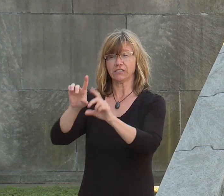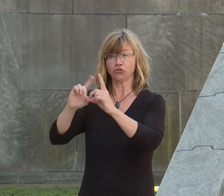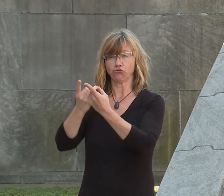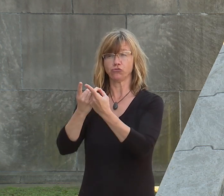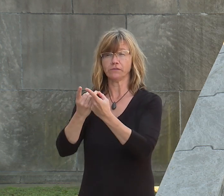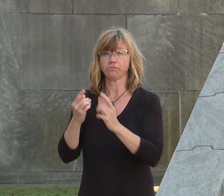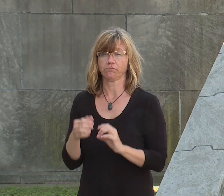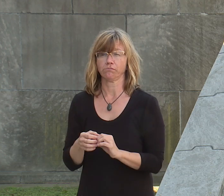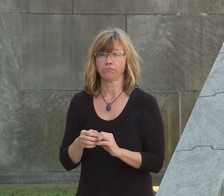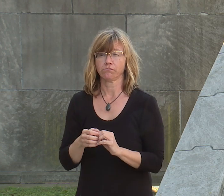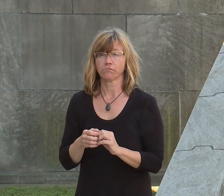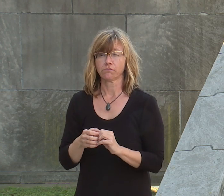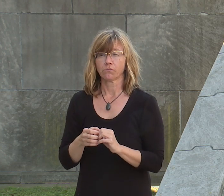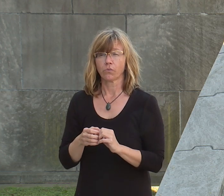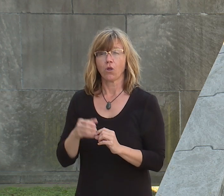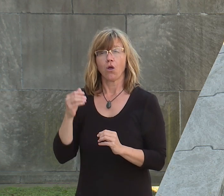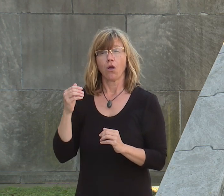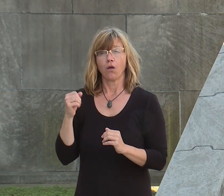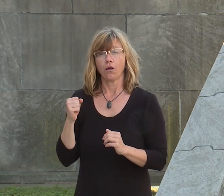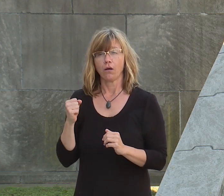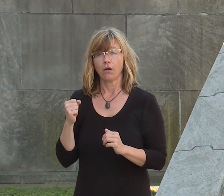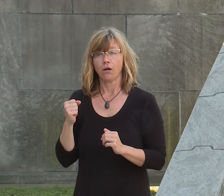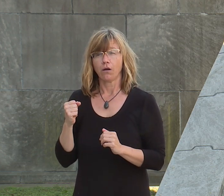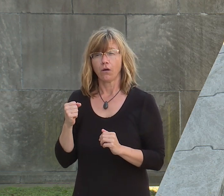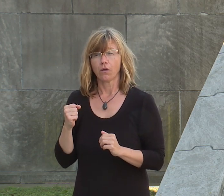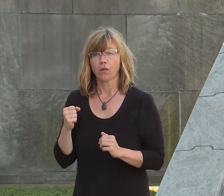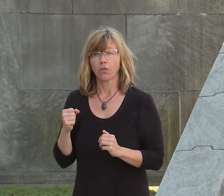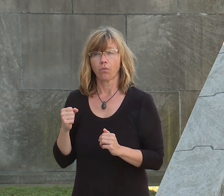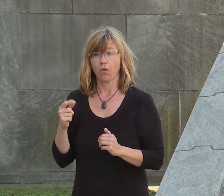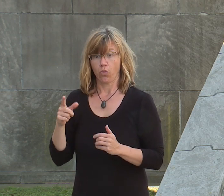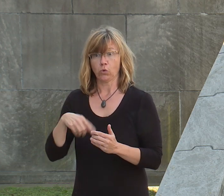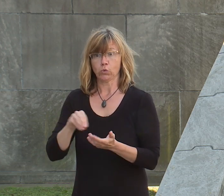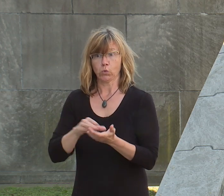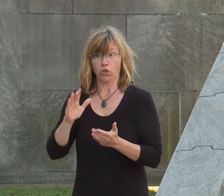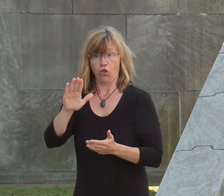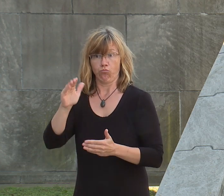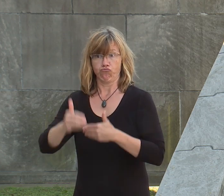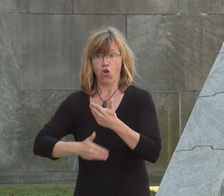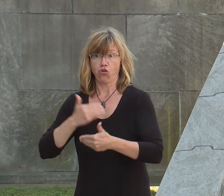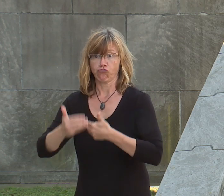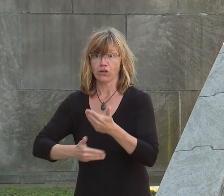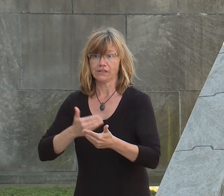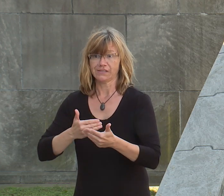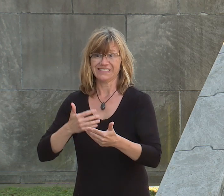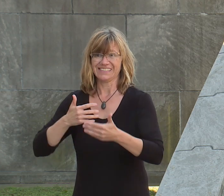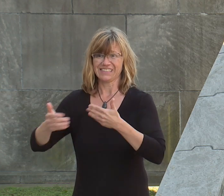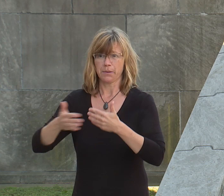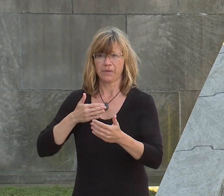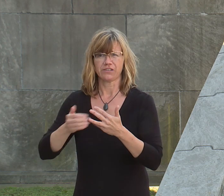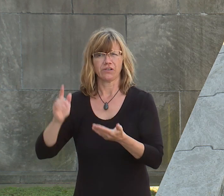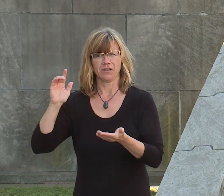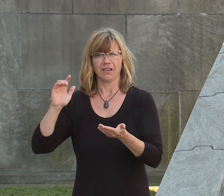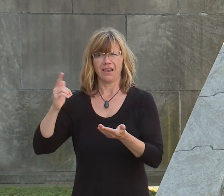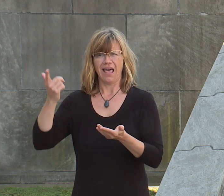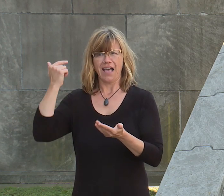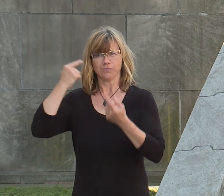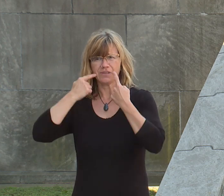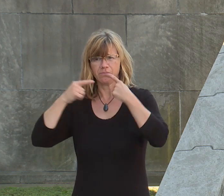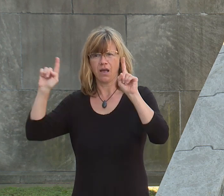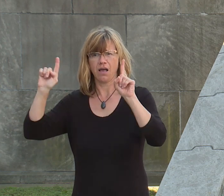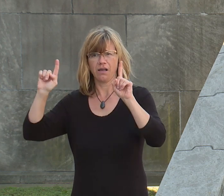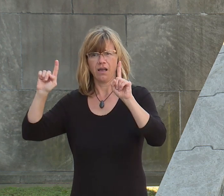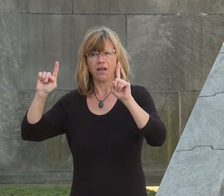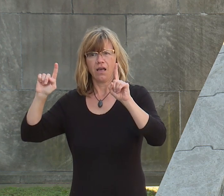to progress and to move students along regardless of their academic achievement last year. Do you have any thoughts on that? I